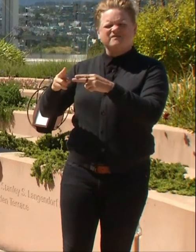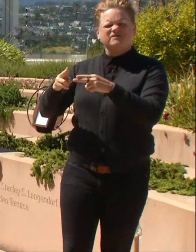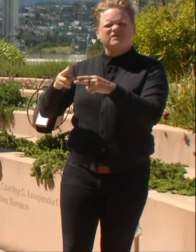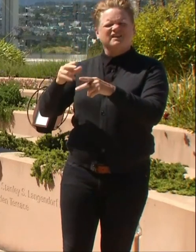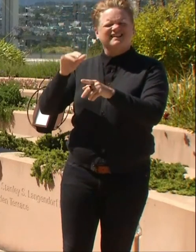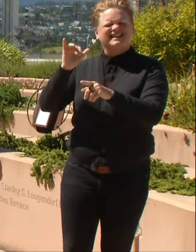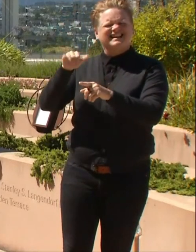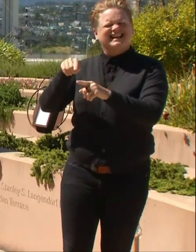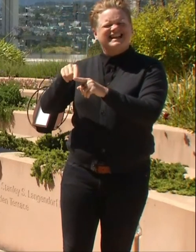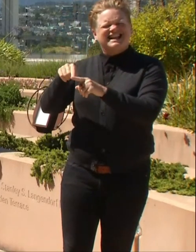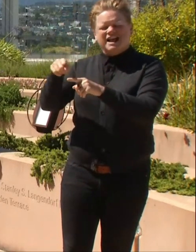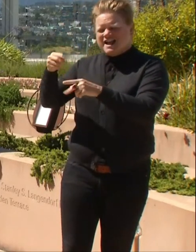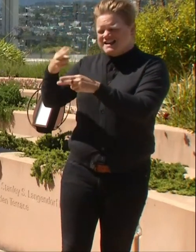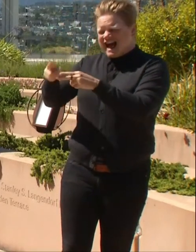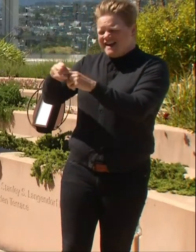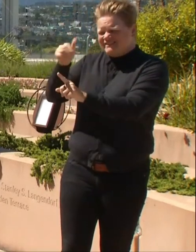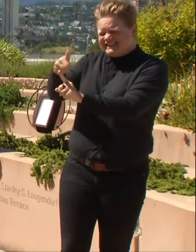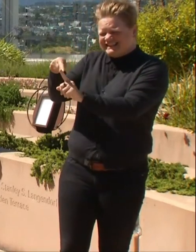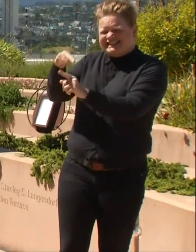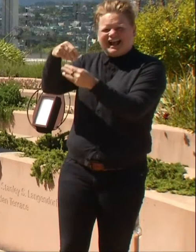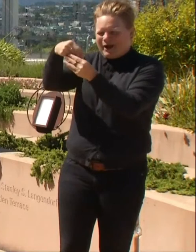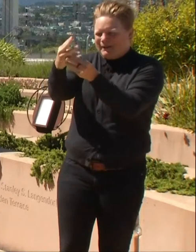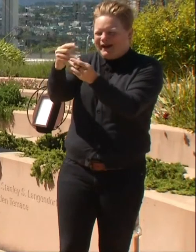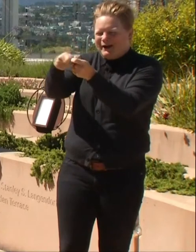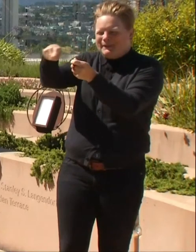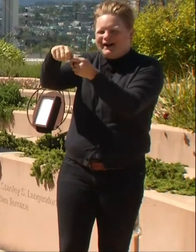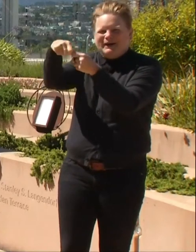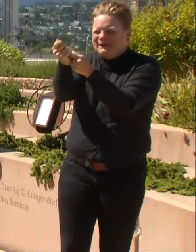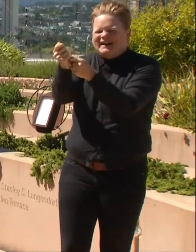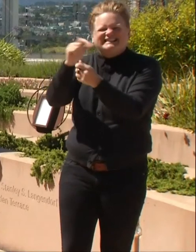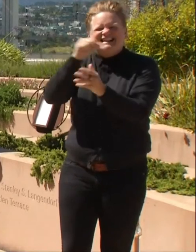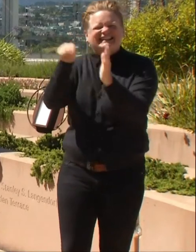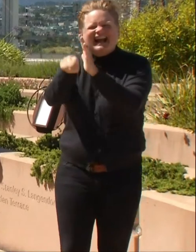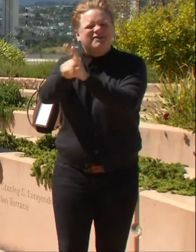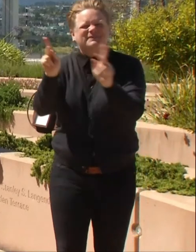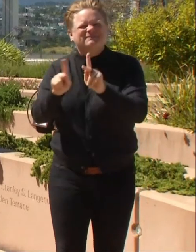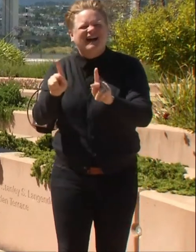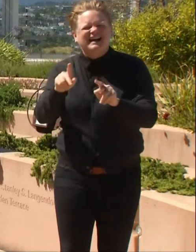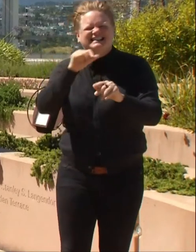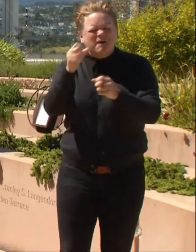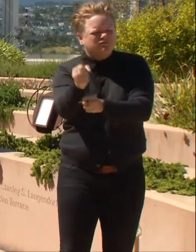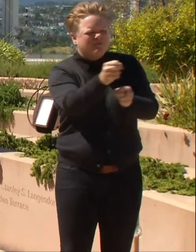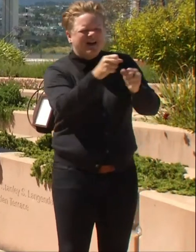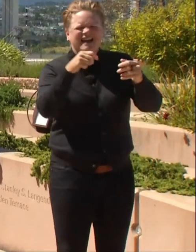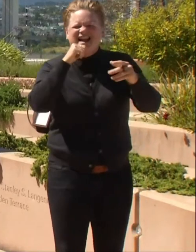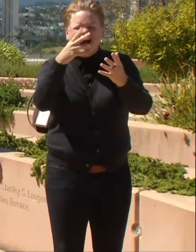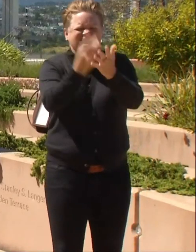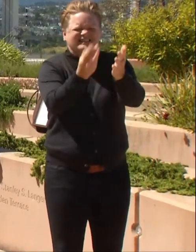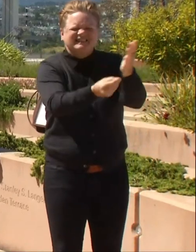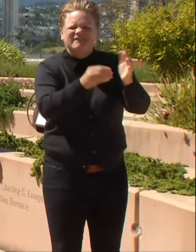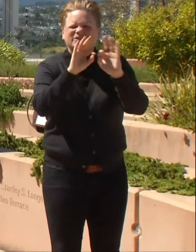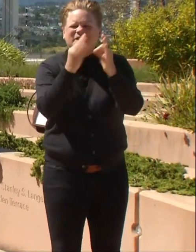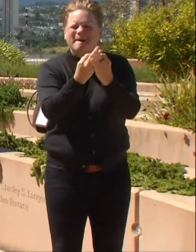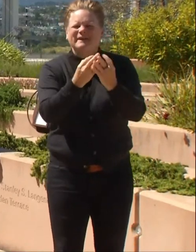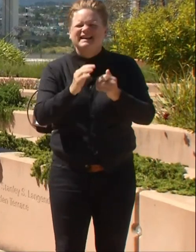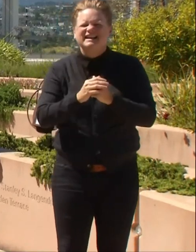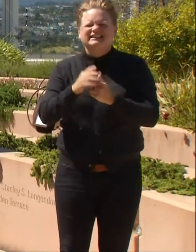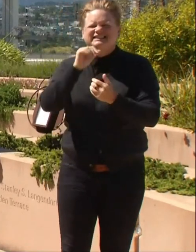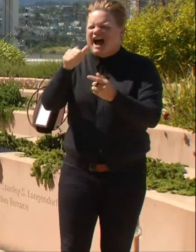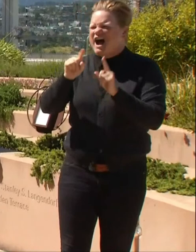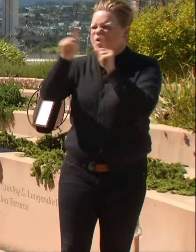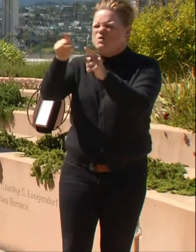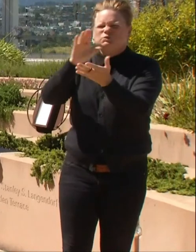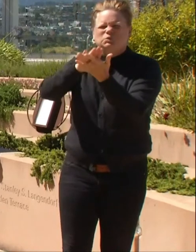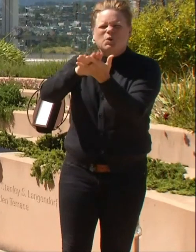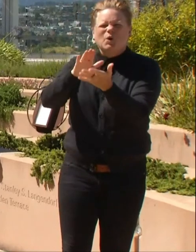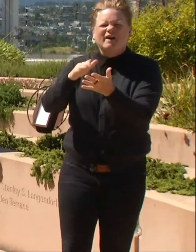Pocket knives don't tear families apart. They don't shoot up schools, churches, movie theaters, and street corners. It